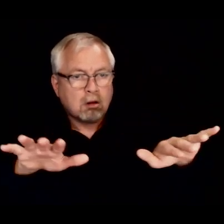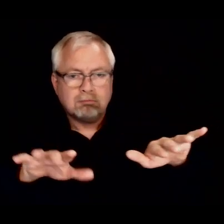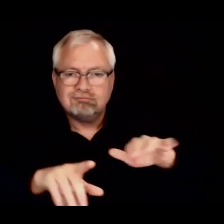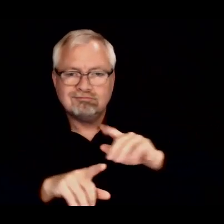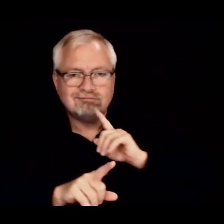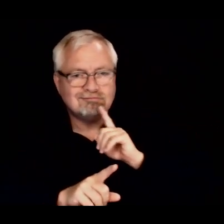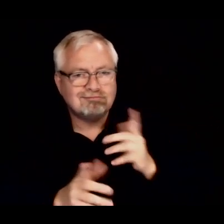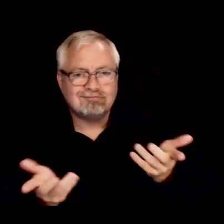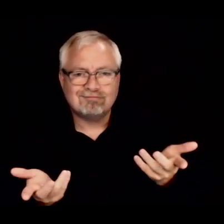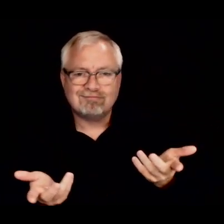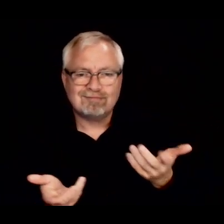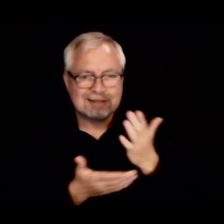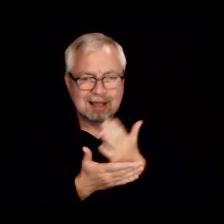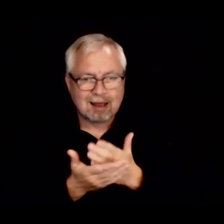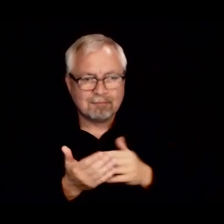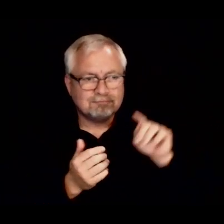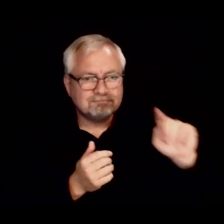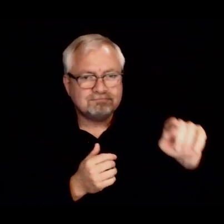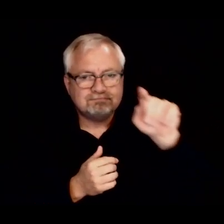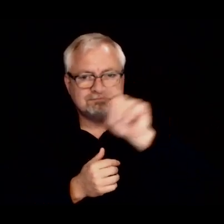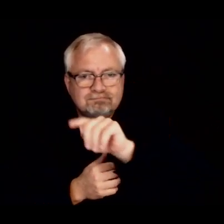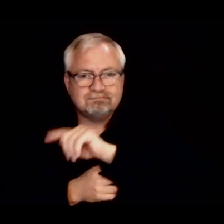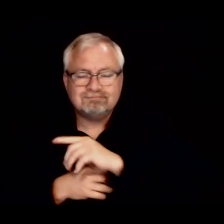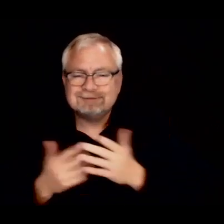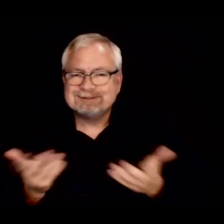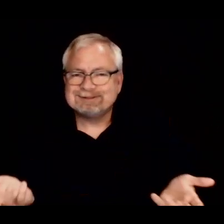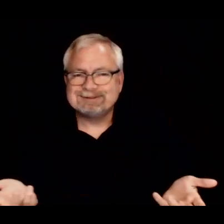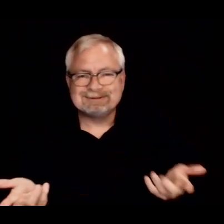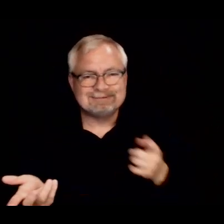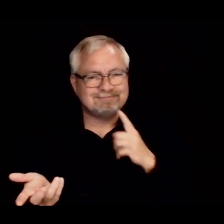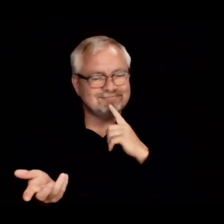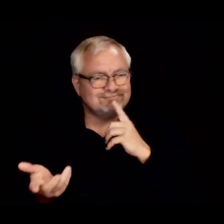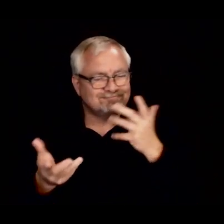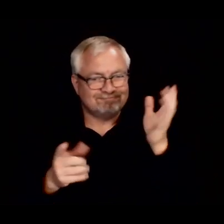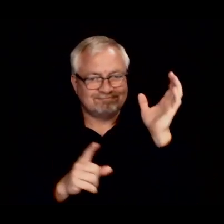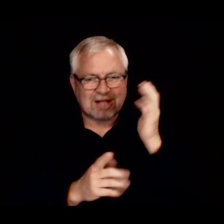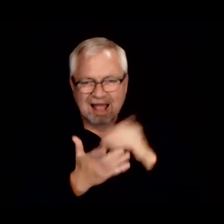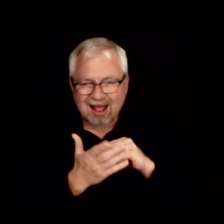transmission is challenging. So we'll look at that.